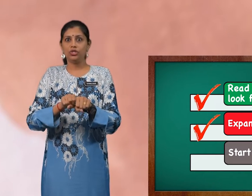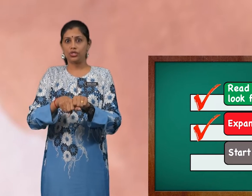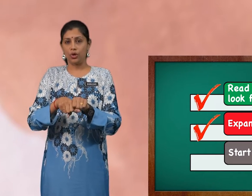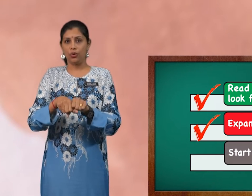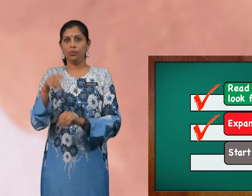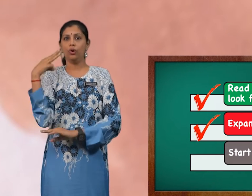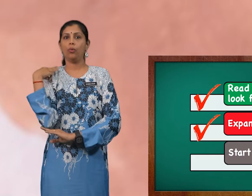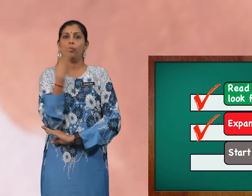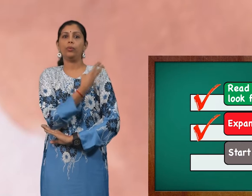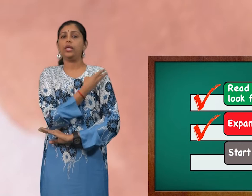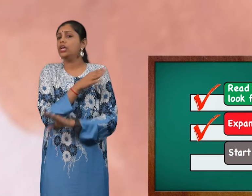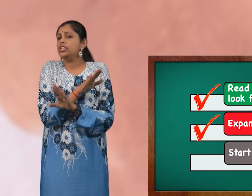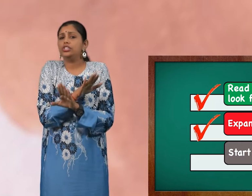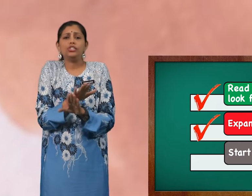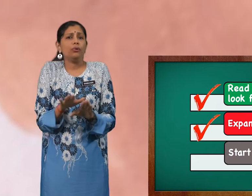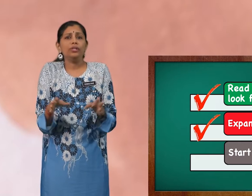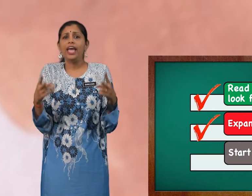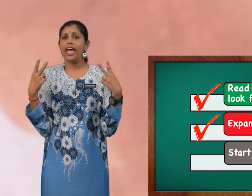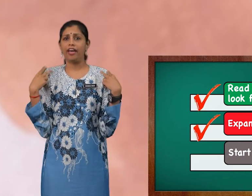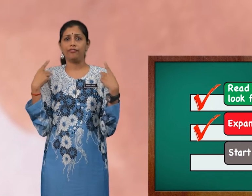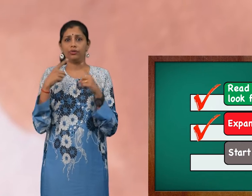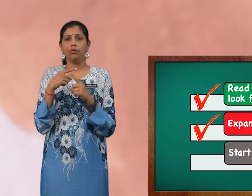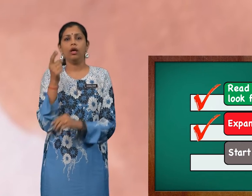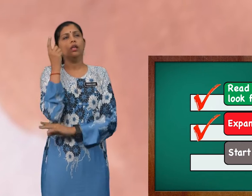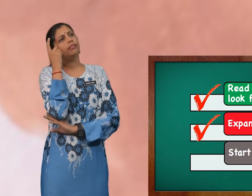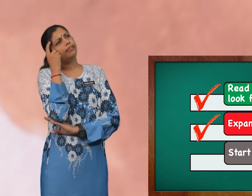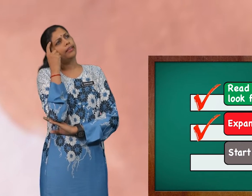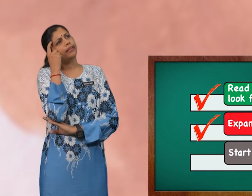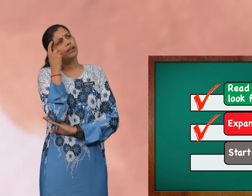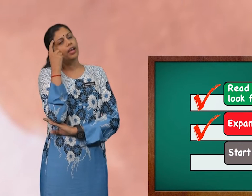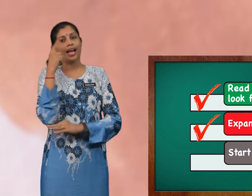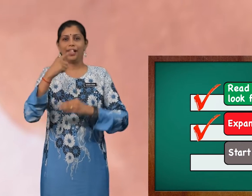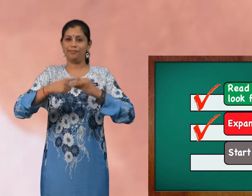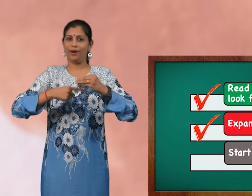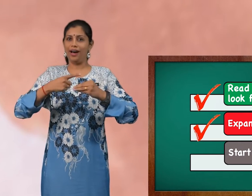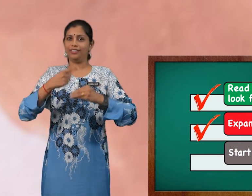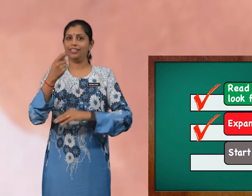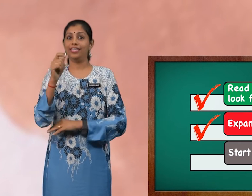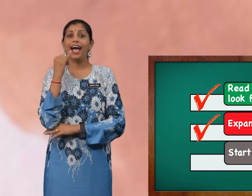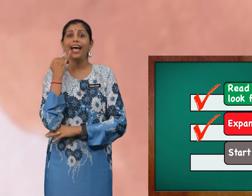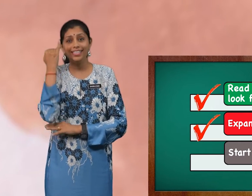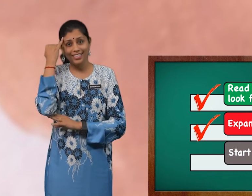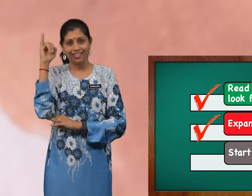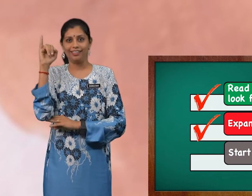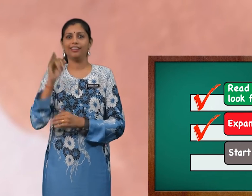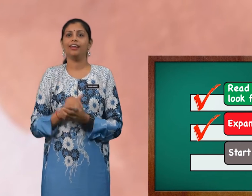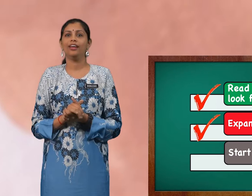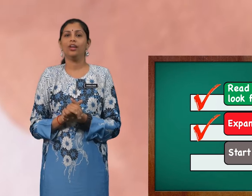So, we don't have to think about the idea.